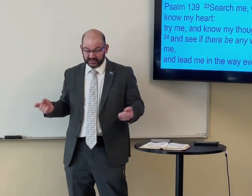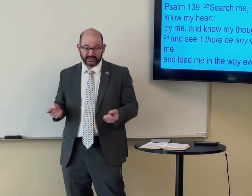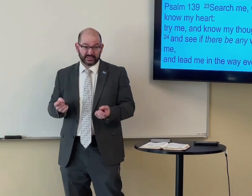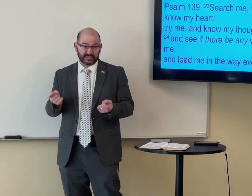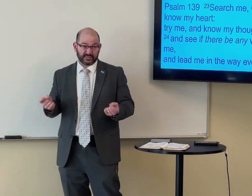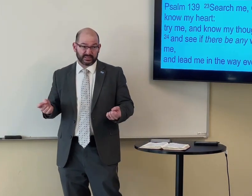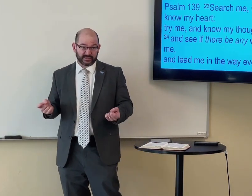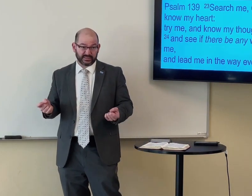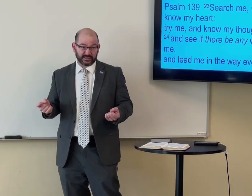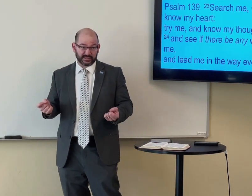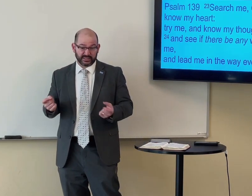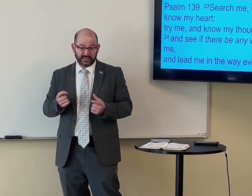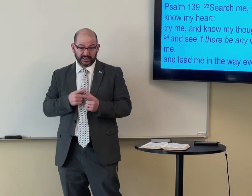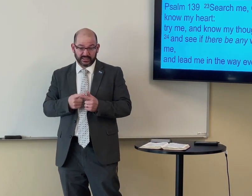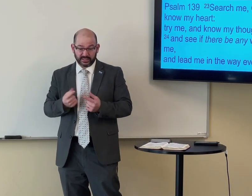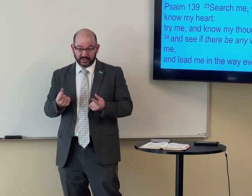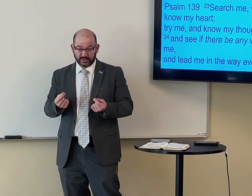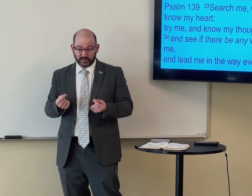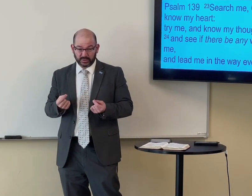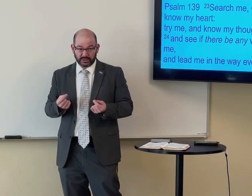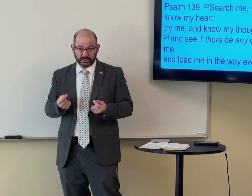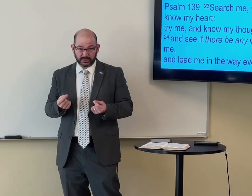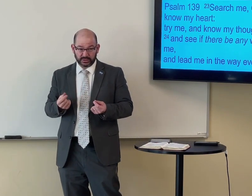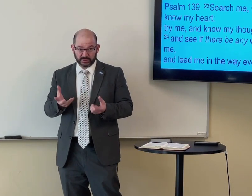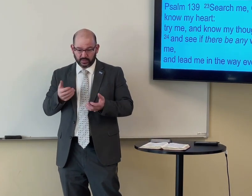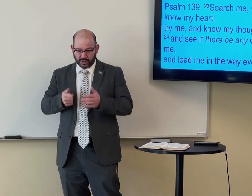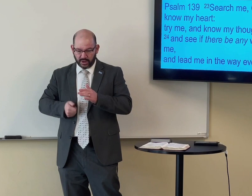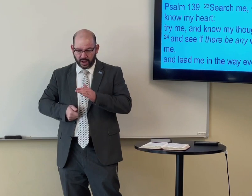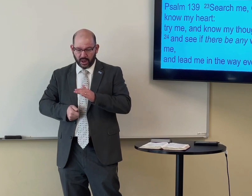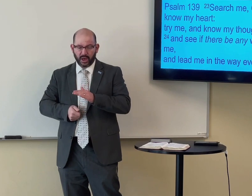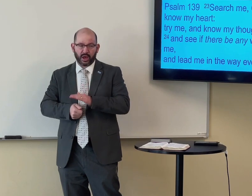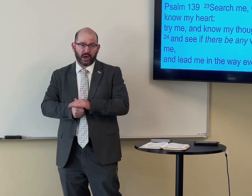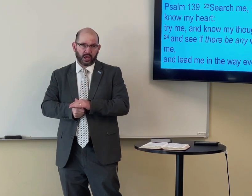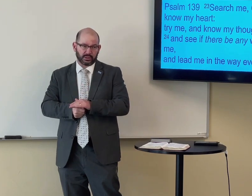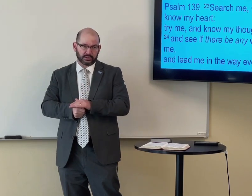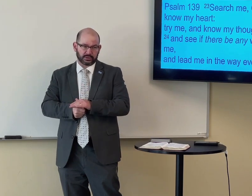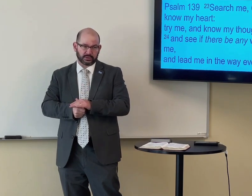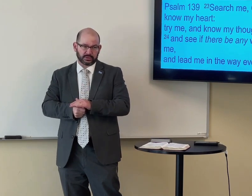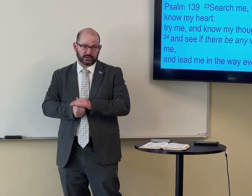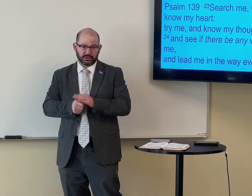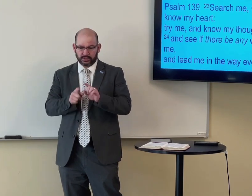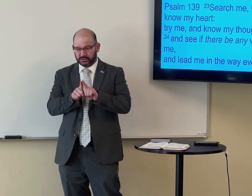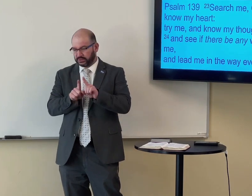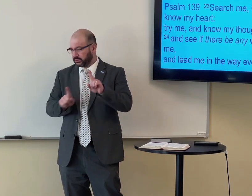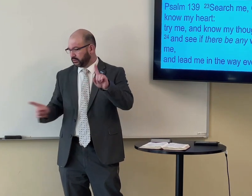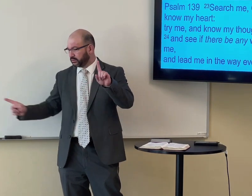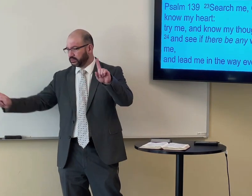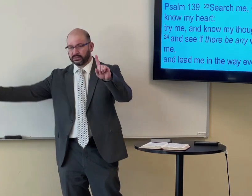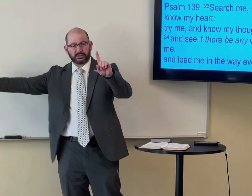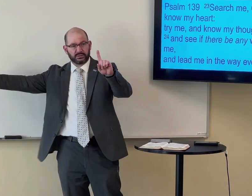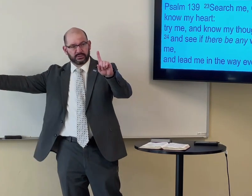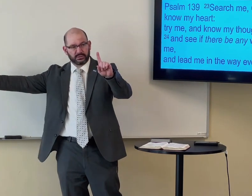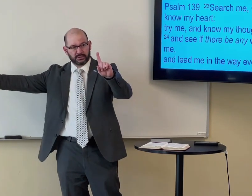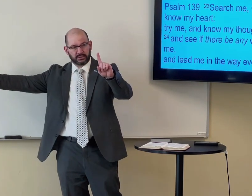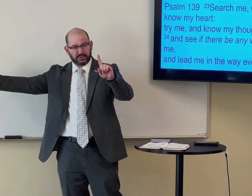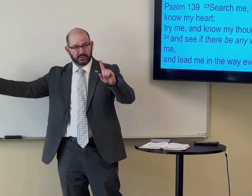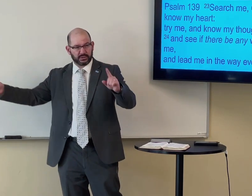when they sinned, and what'd they do? They tried to hide. They tried to flee from God.